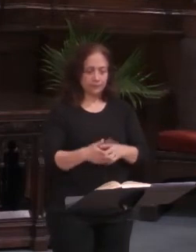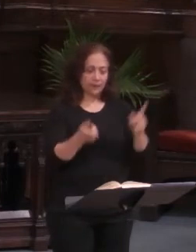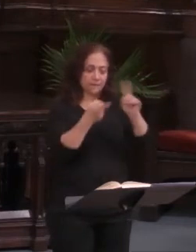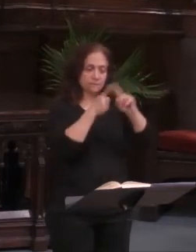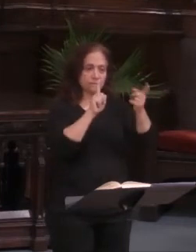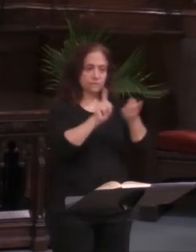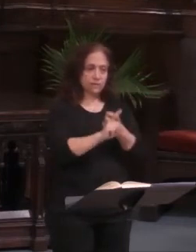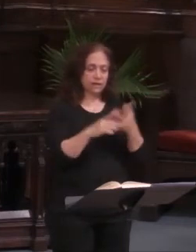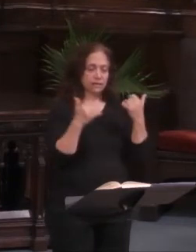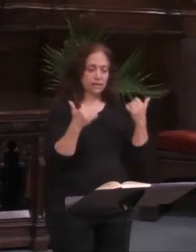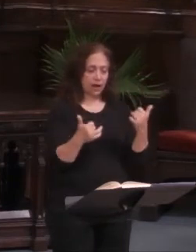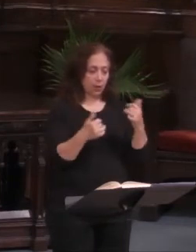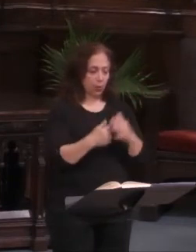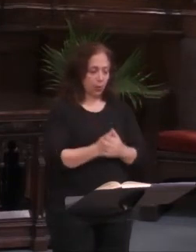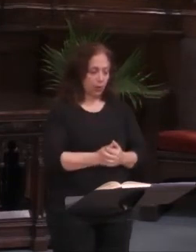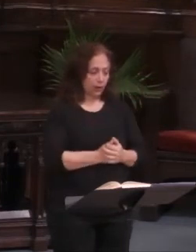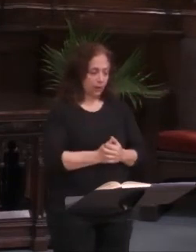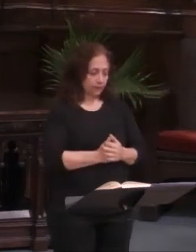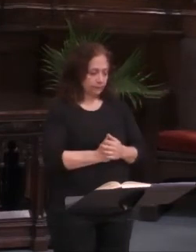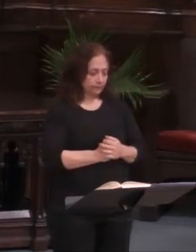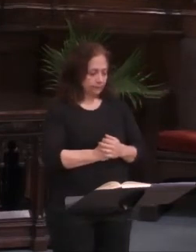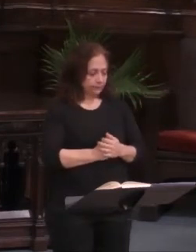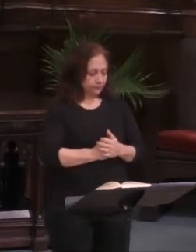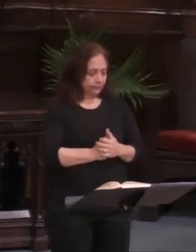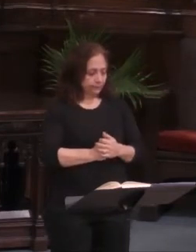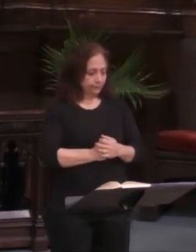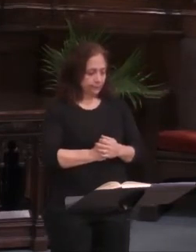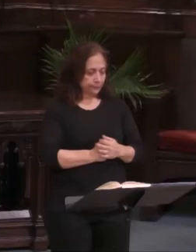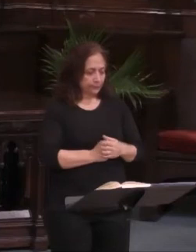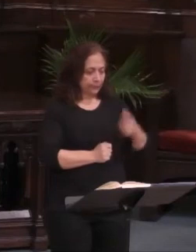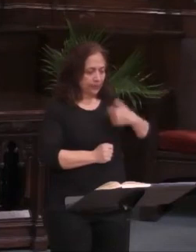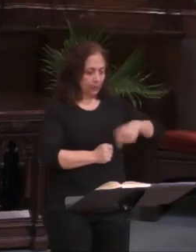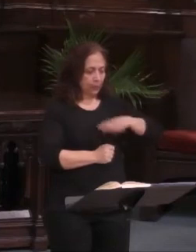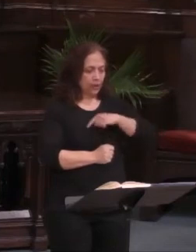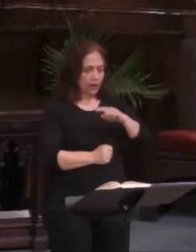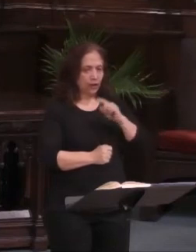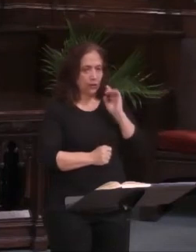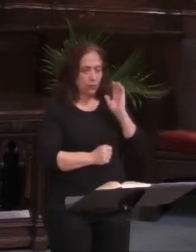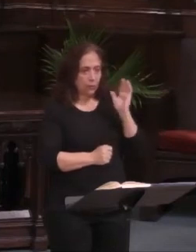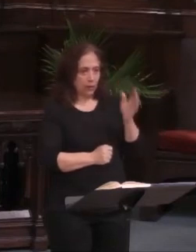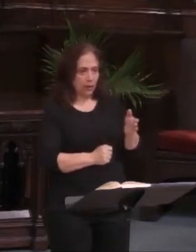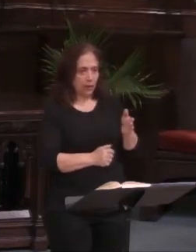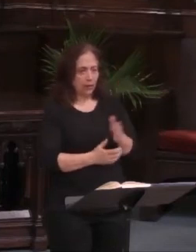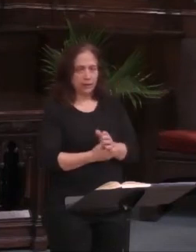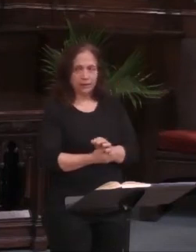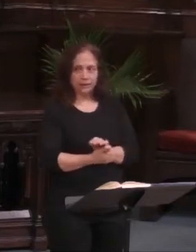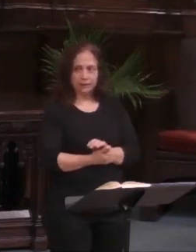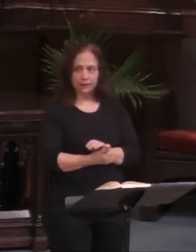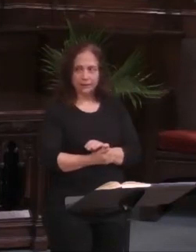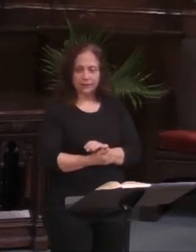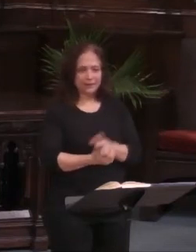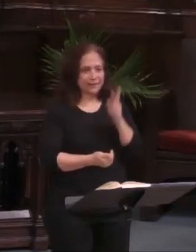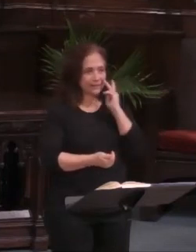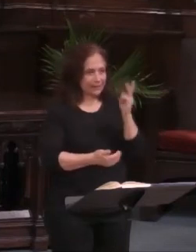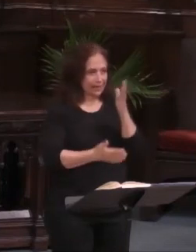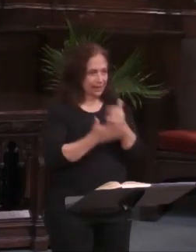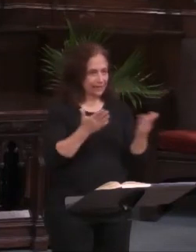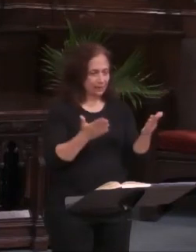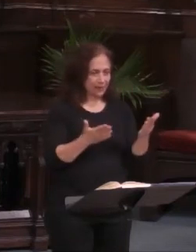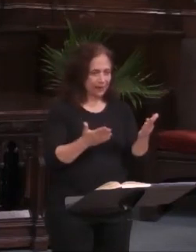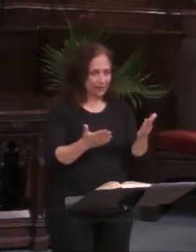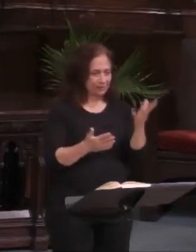Friends, at this time, we are going to see something